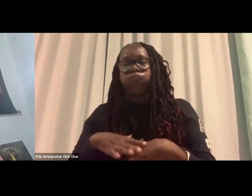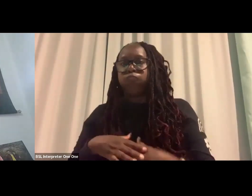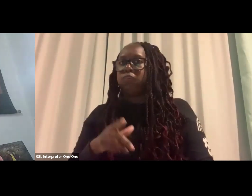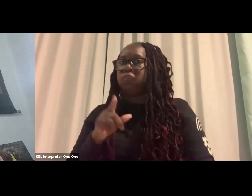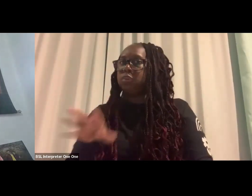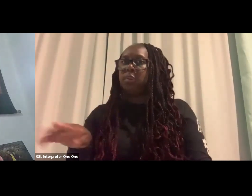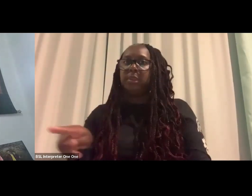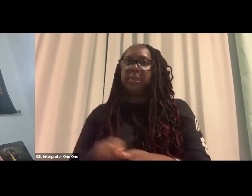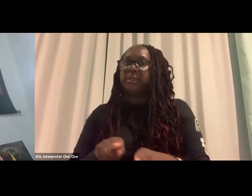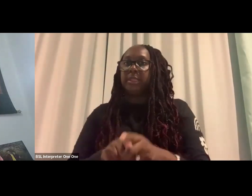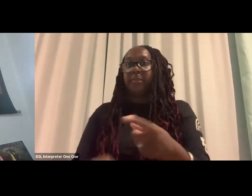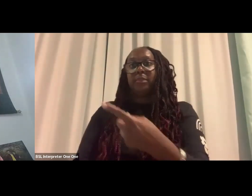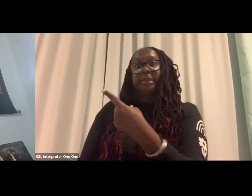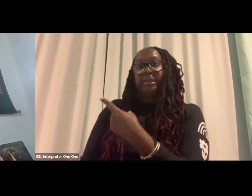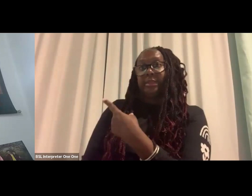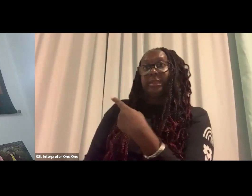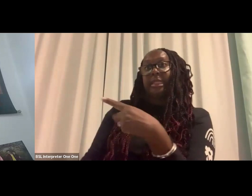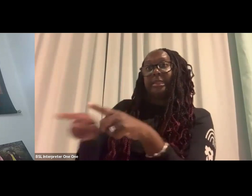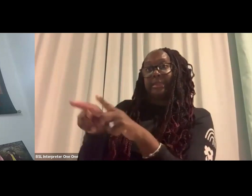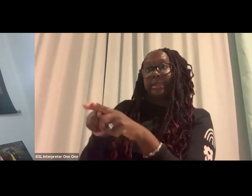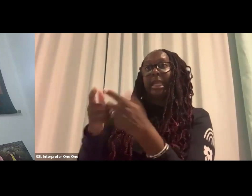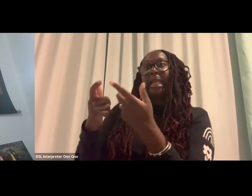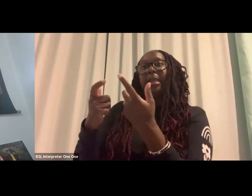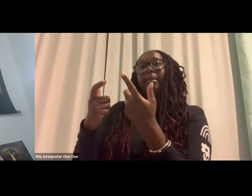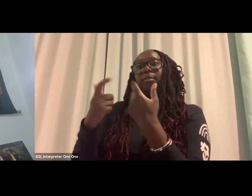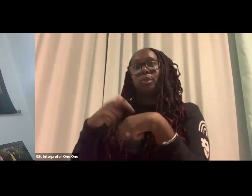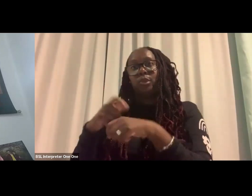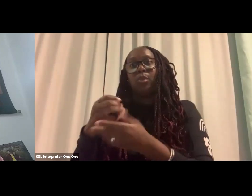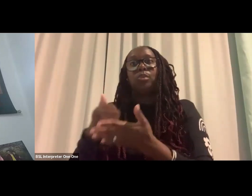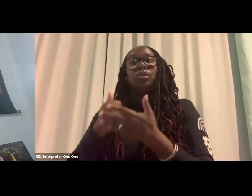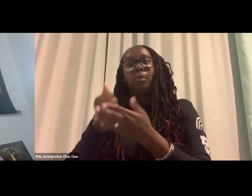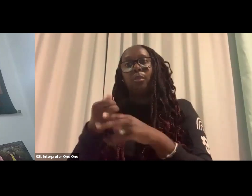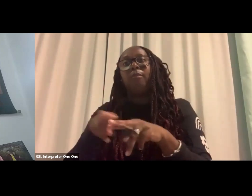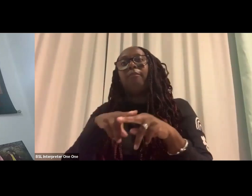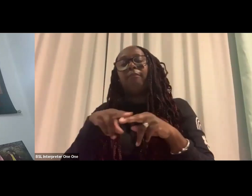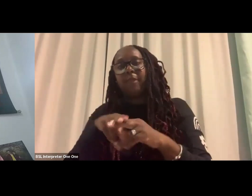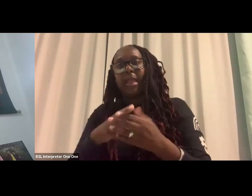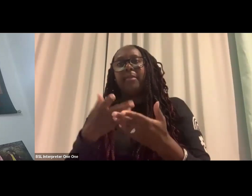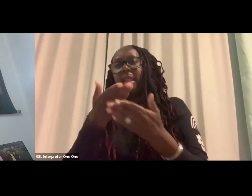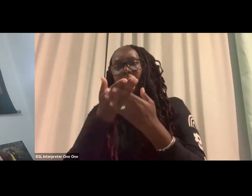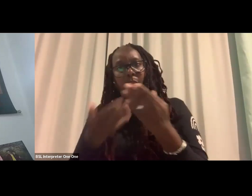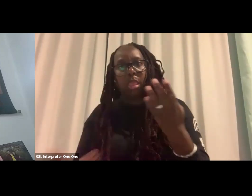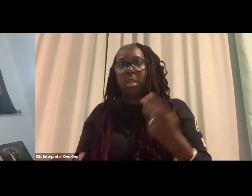economic security, material well-being, environmental conservation, social support, and more.